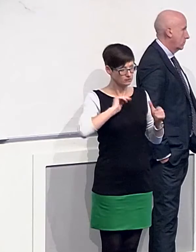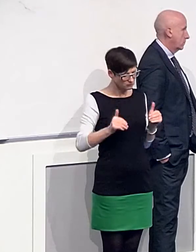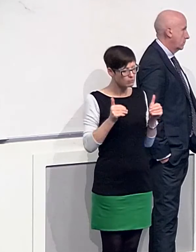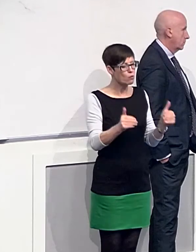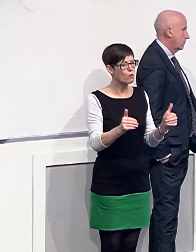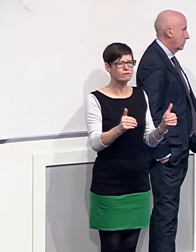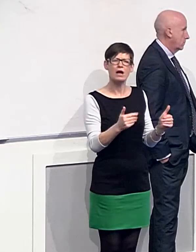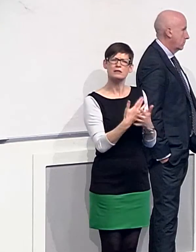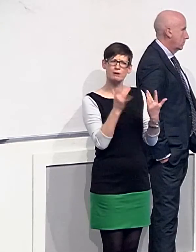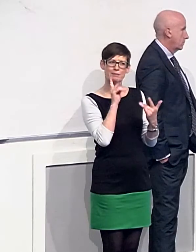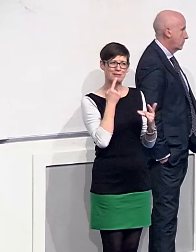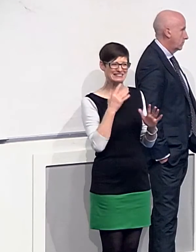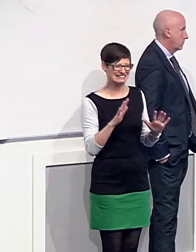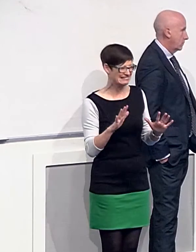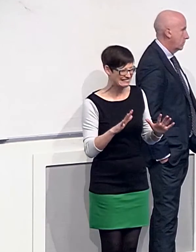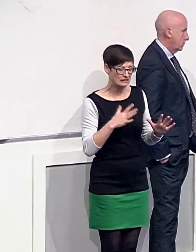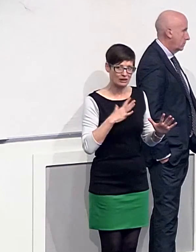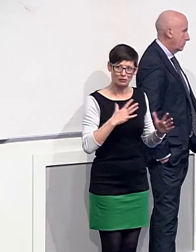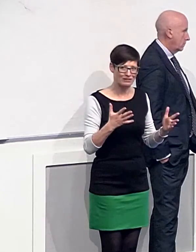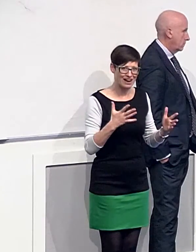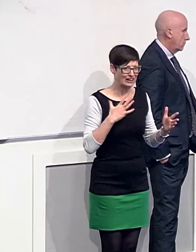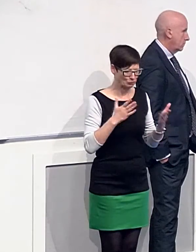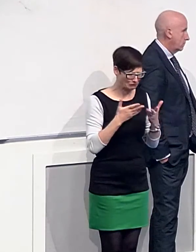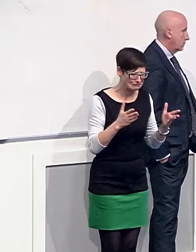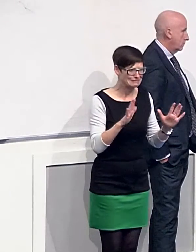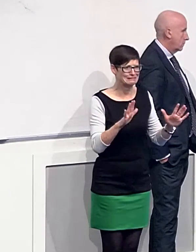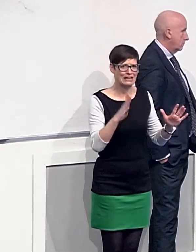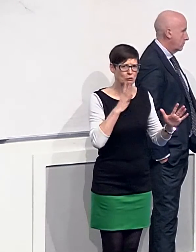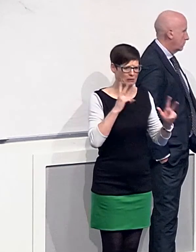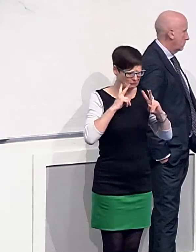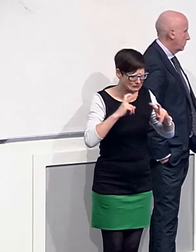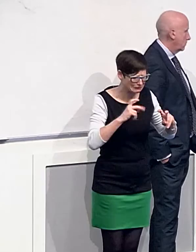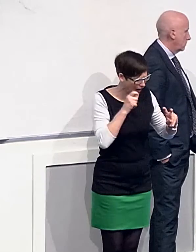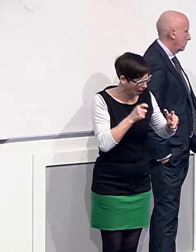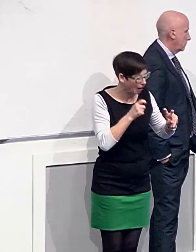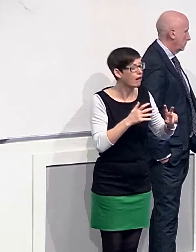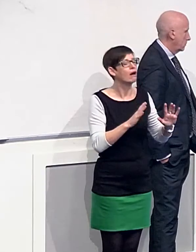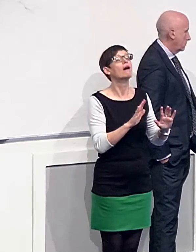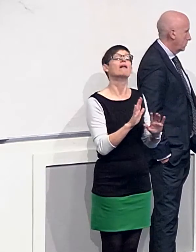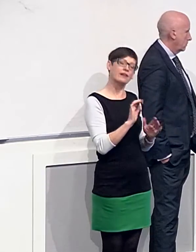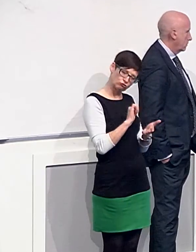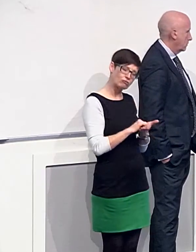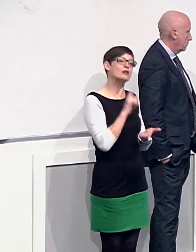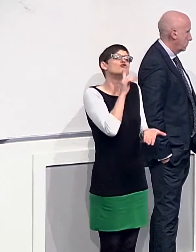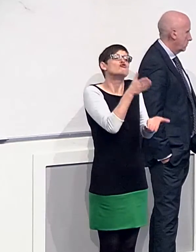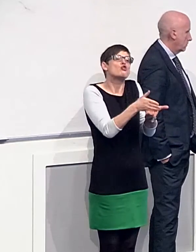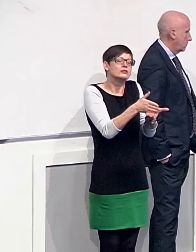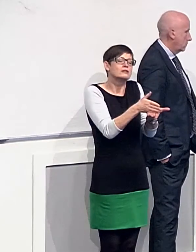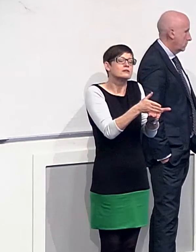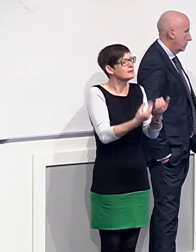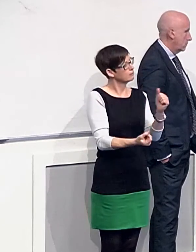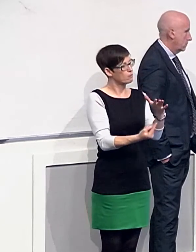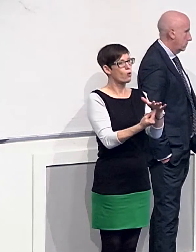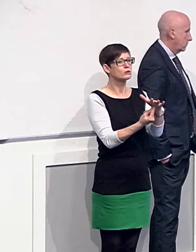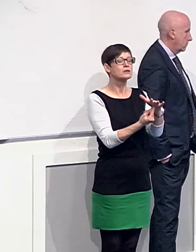lots of people who are saying, not sure I really want to go there. I don't want people to be looking too closely. It absolutely is, and trust is key here. Yeah. The people who are